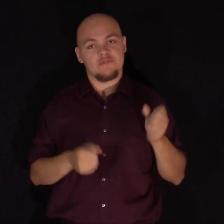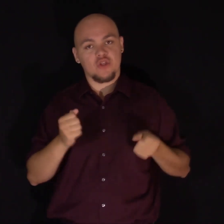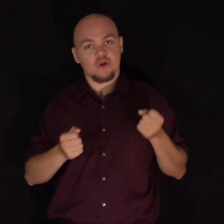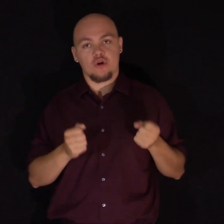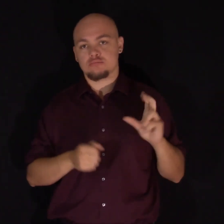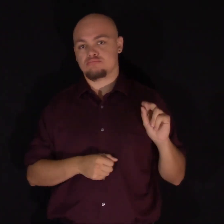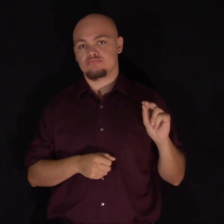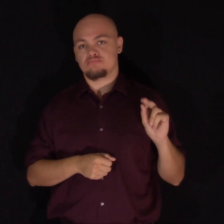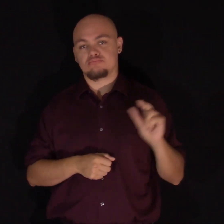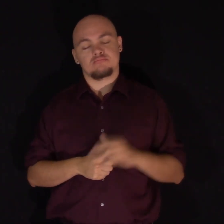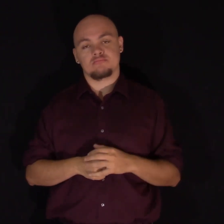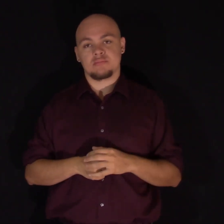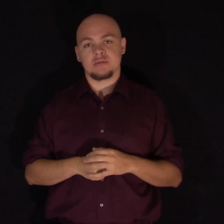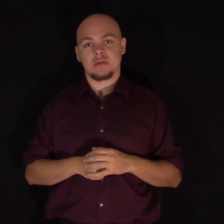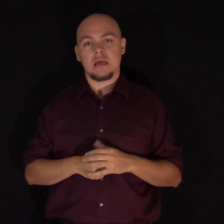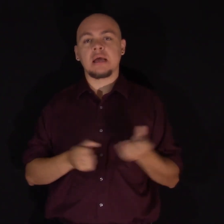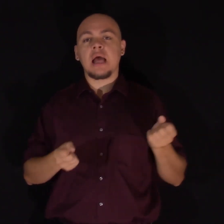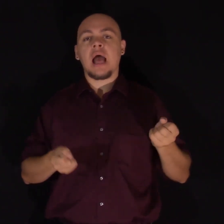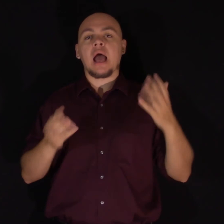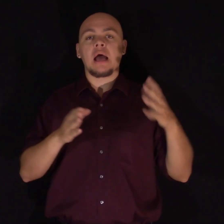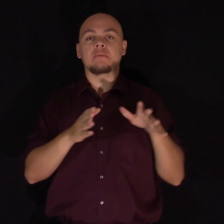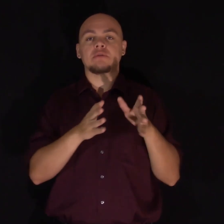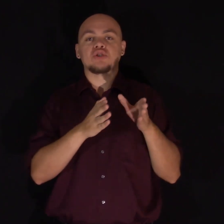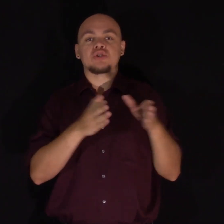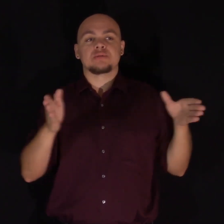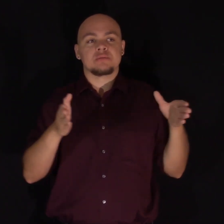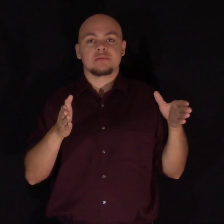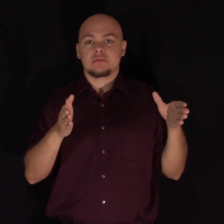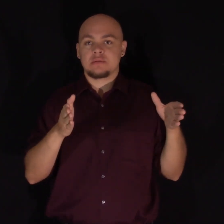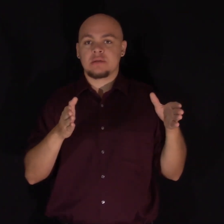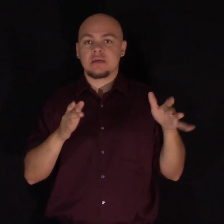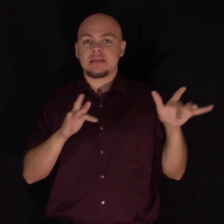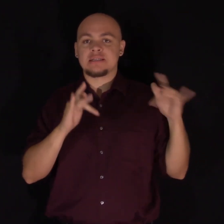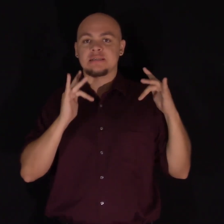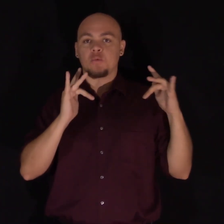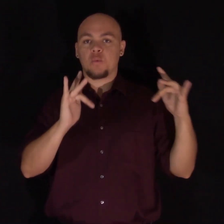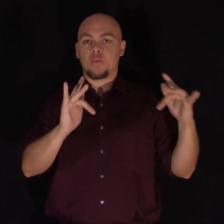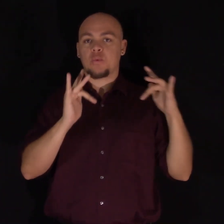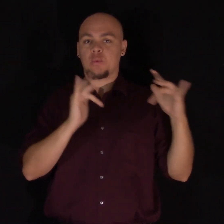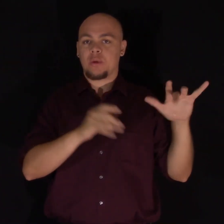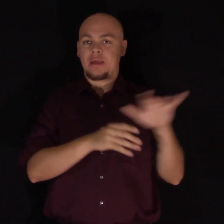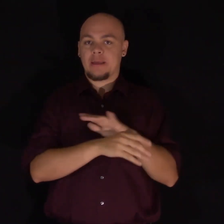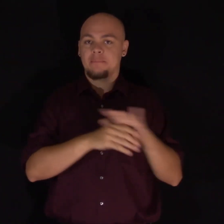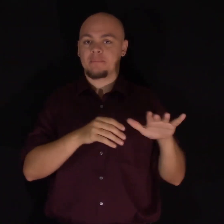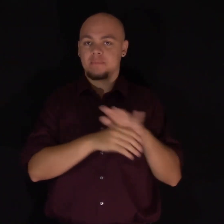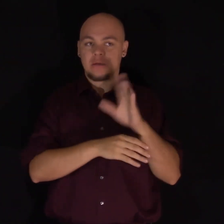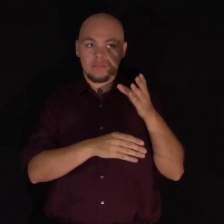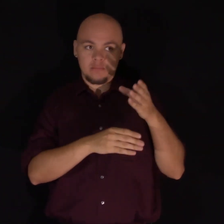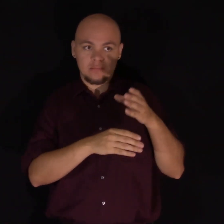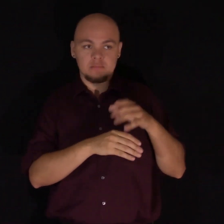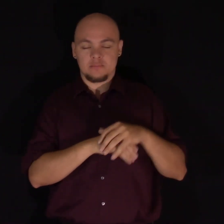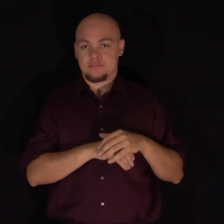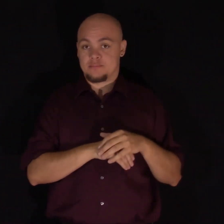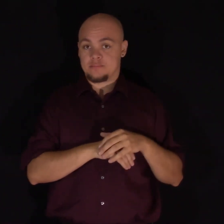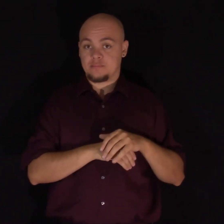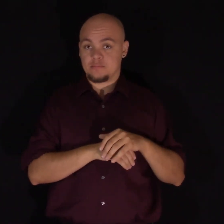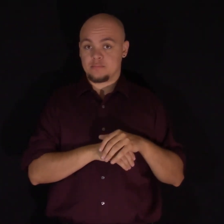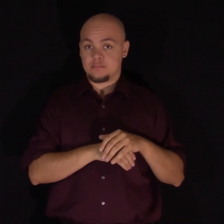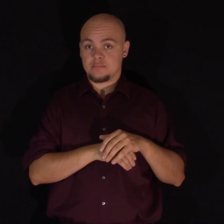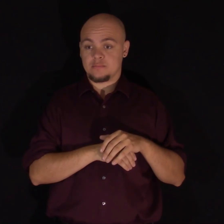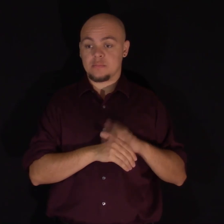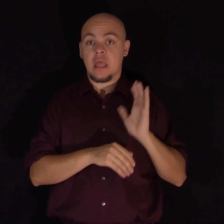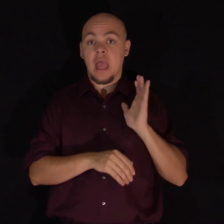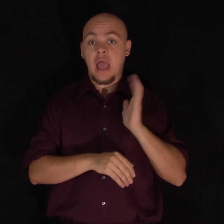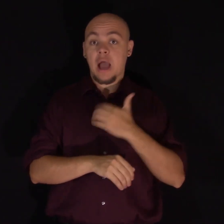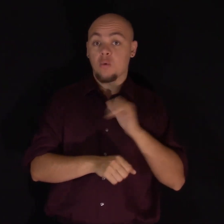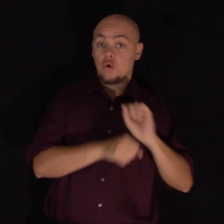might expect. It's how much space exists between the cars that allows traffic to move forward. Our work and